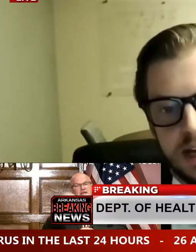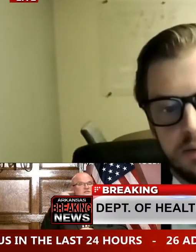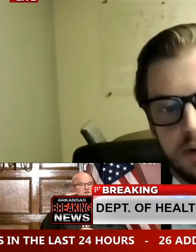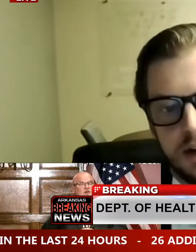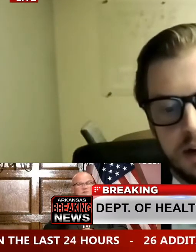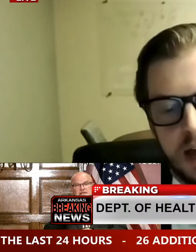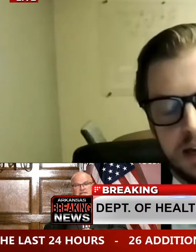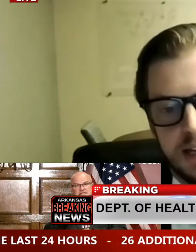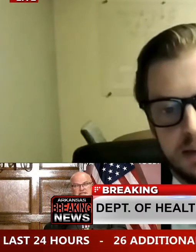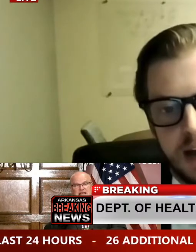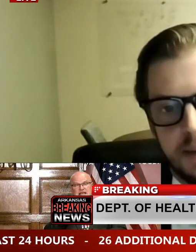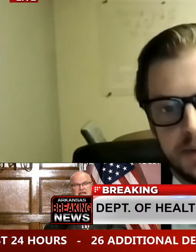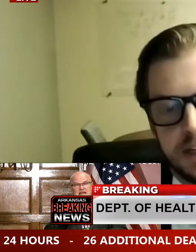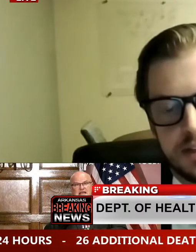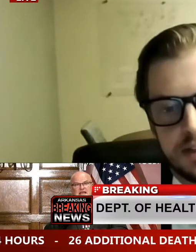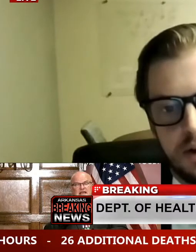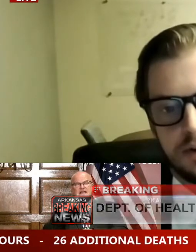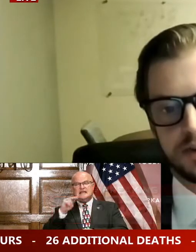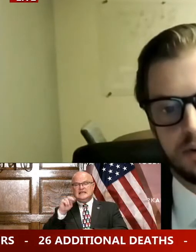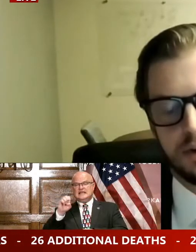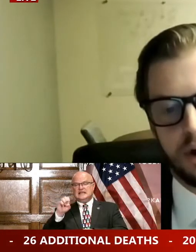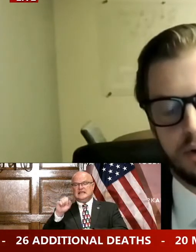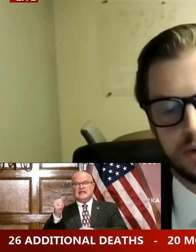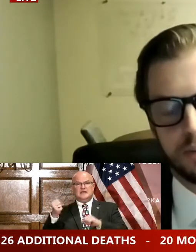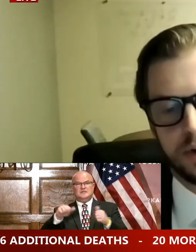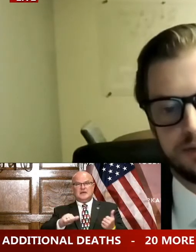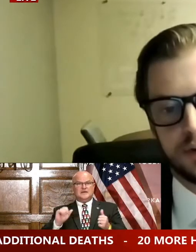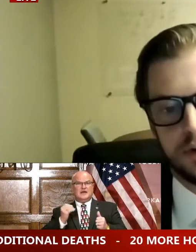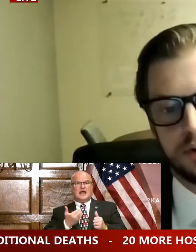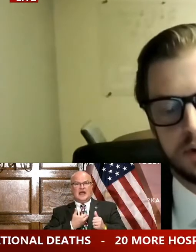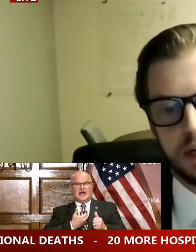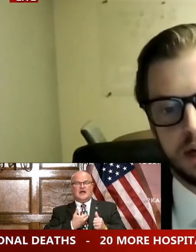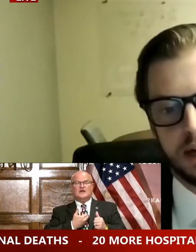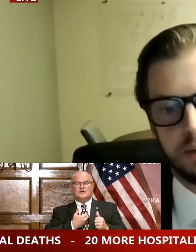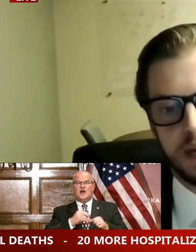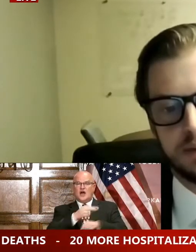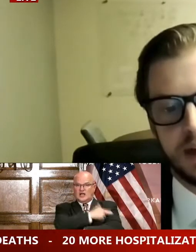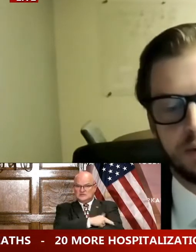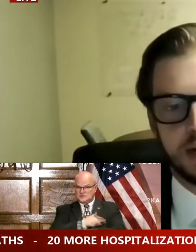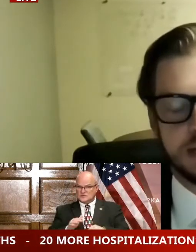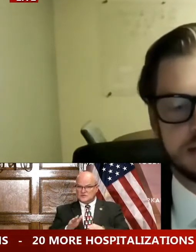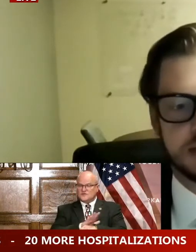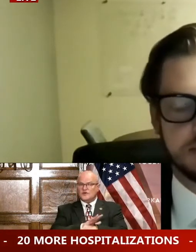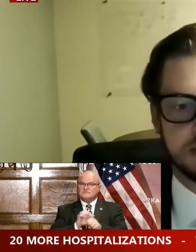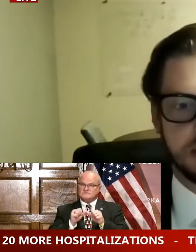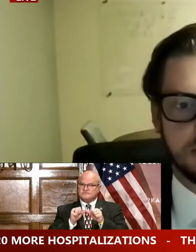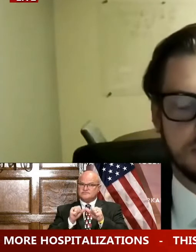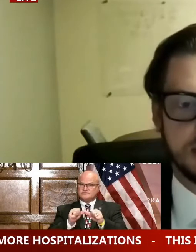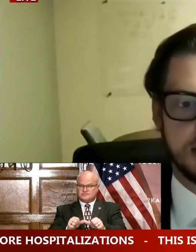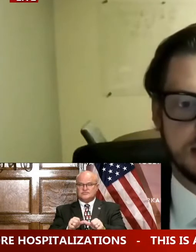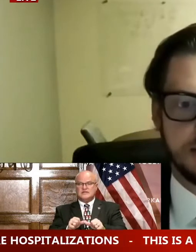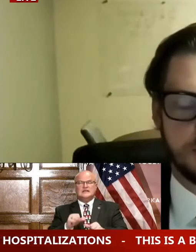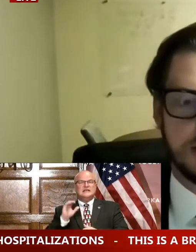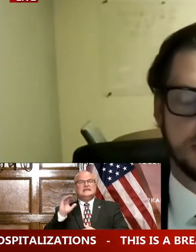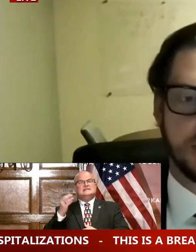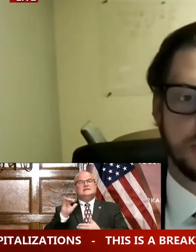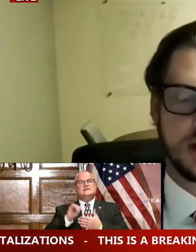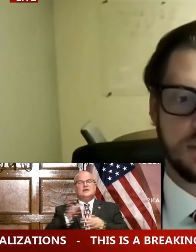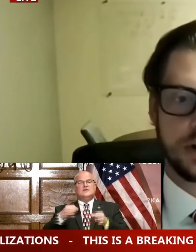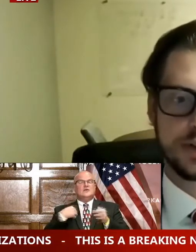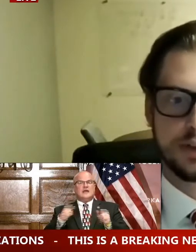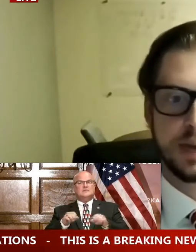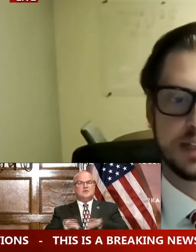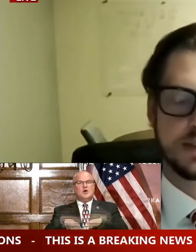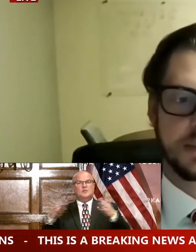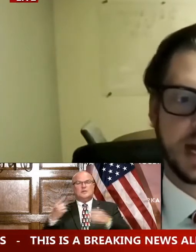me say at NEA Baptist, ours are pretty full and remain that way. It seems as though if we're able to open